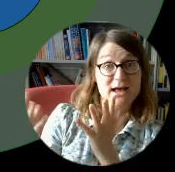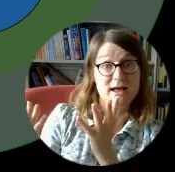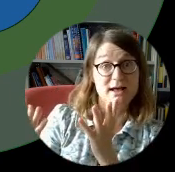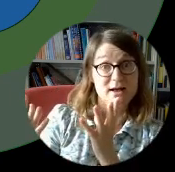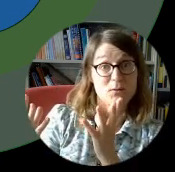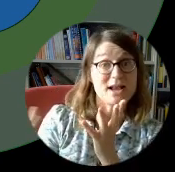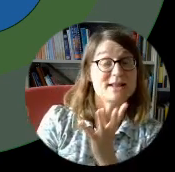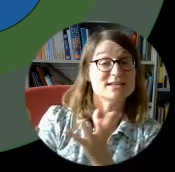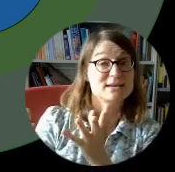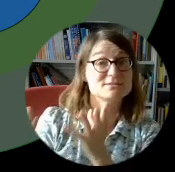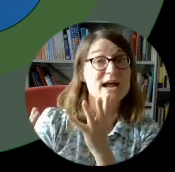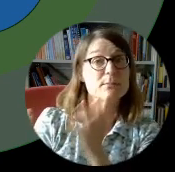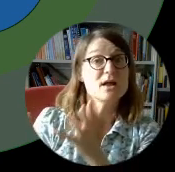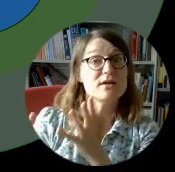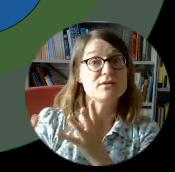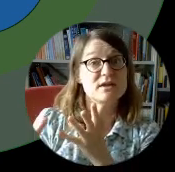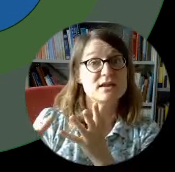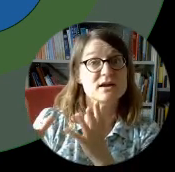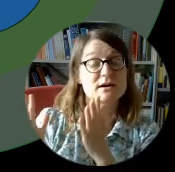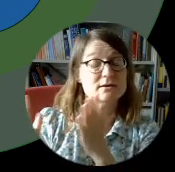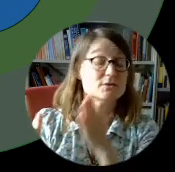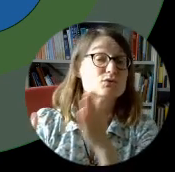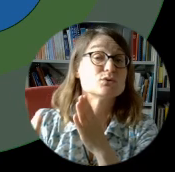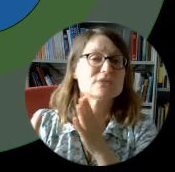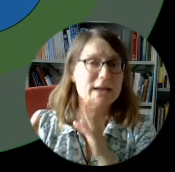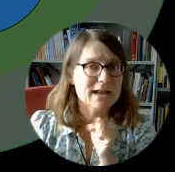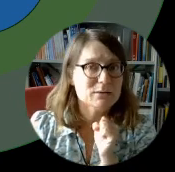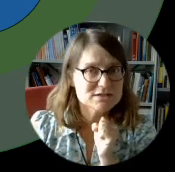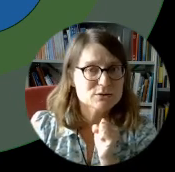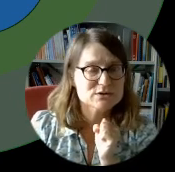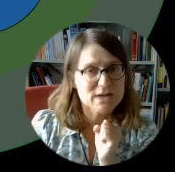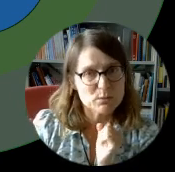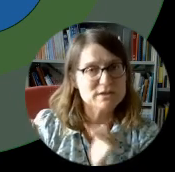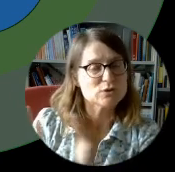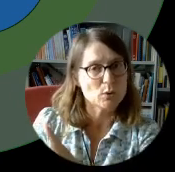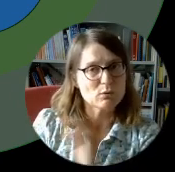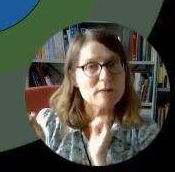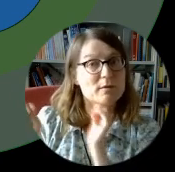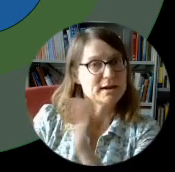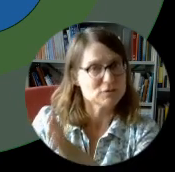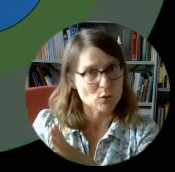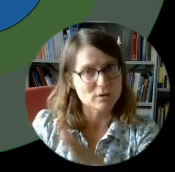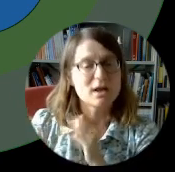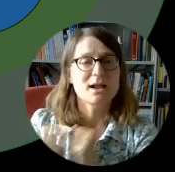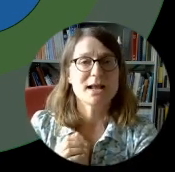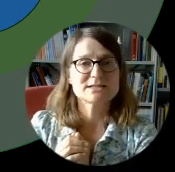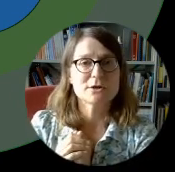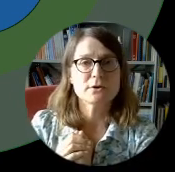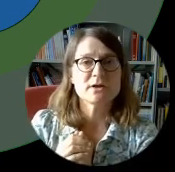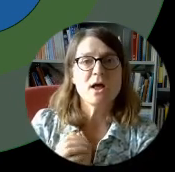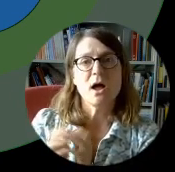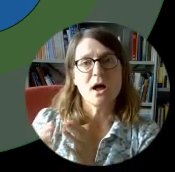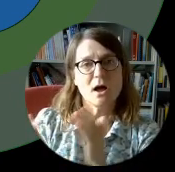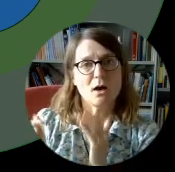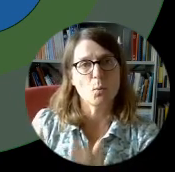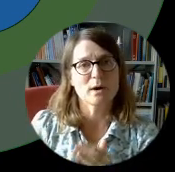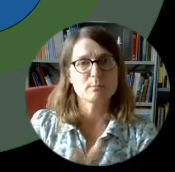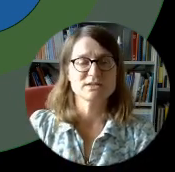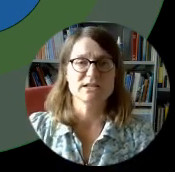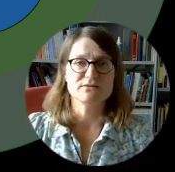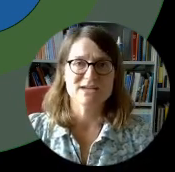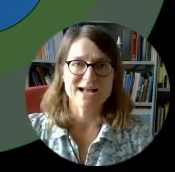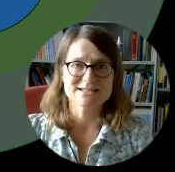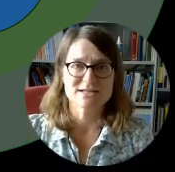Whereby, while at the same time, the true sign language, so to say, with its own grammar and its own lexicon,